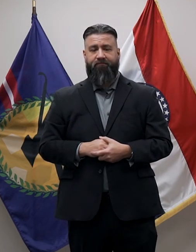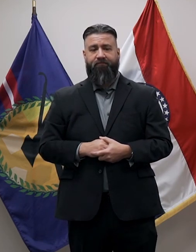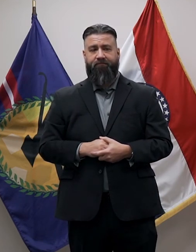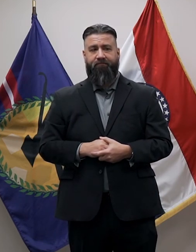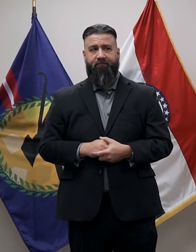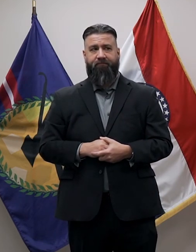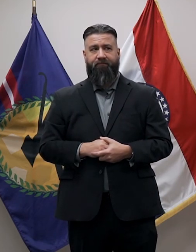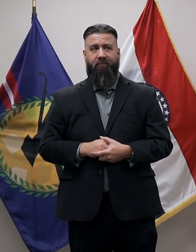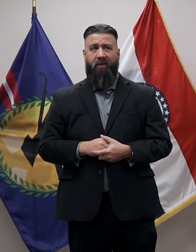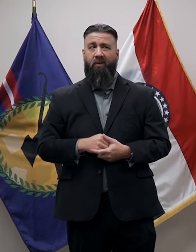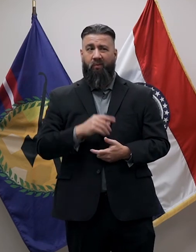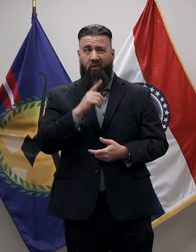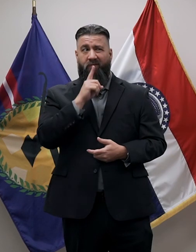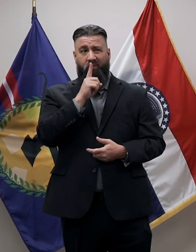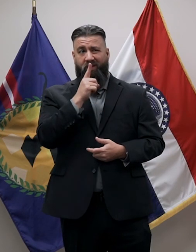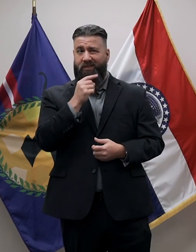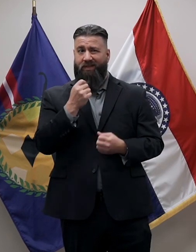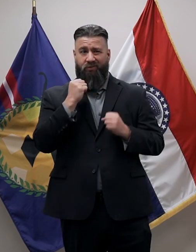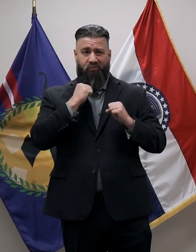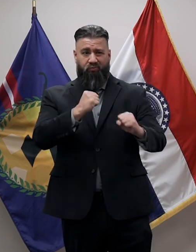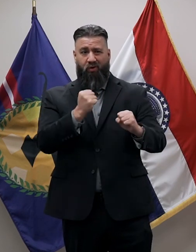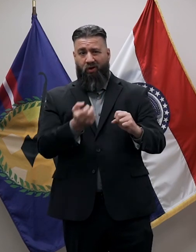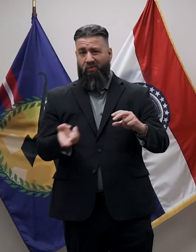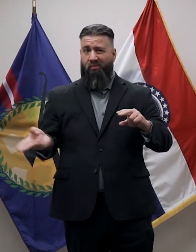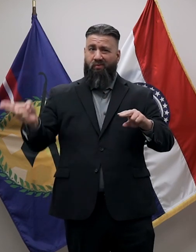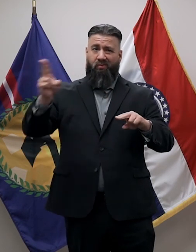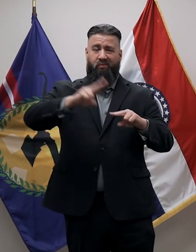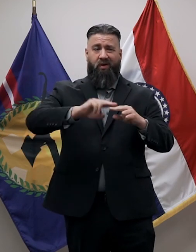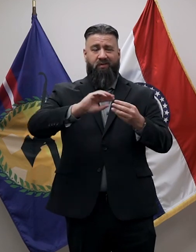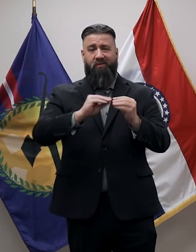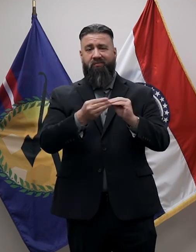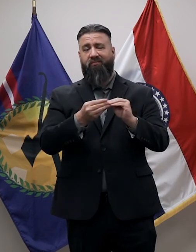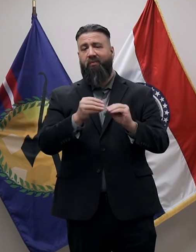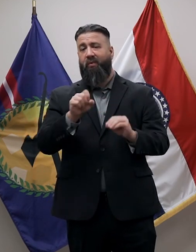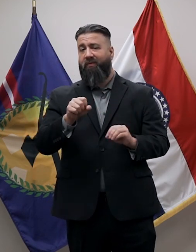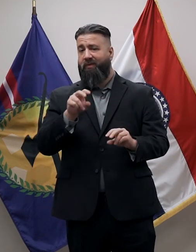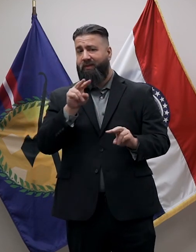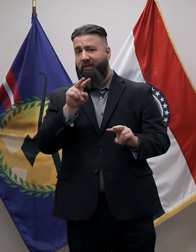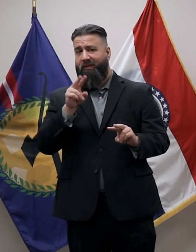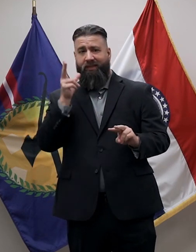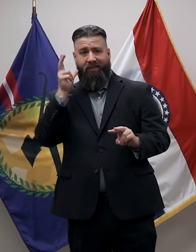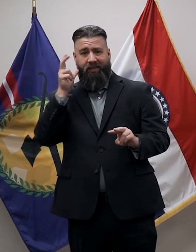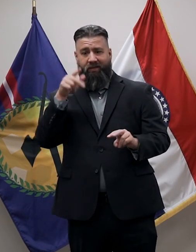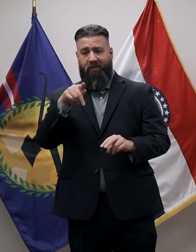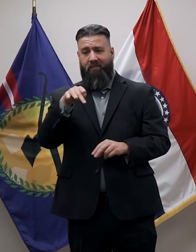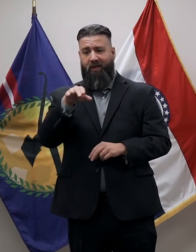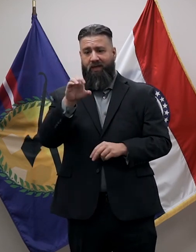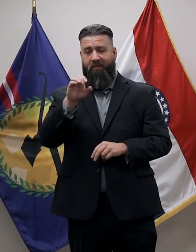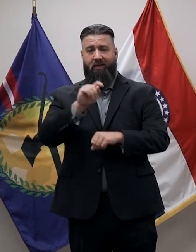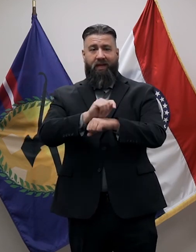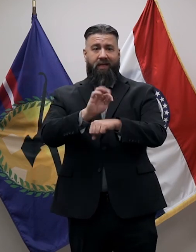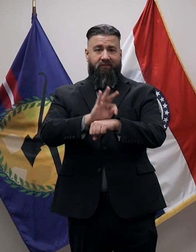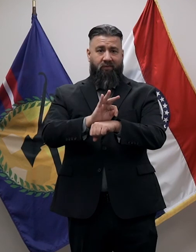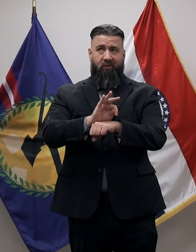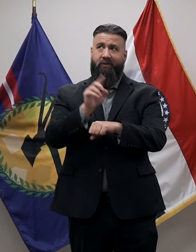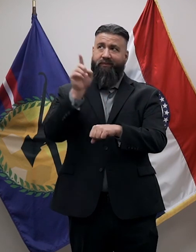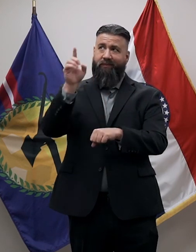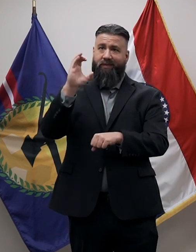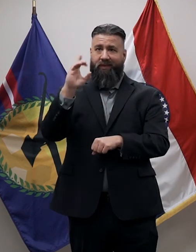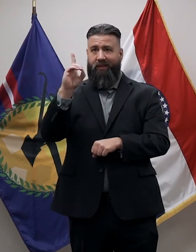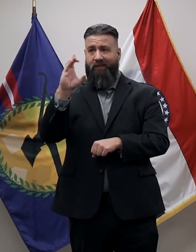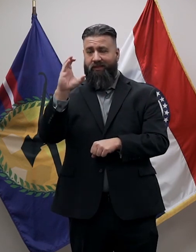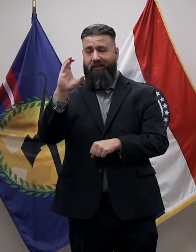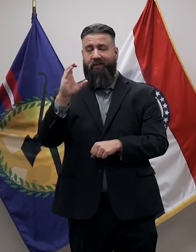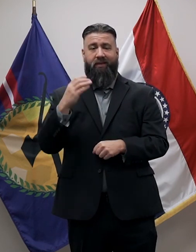an extraordinary rise in cases again. We would need to hear the pandemic task force, the CDC, and our public